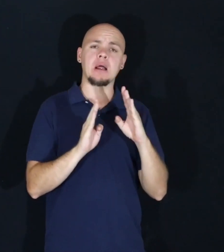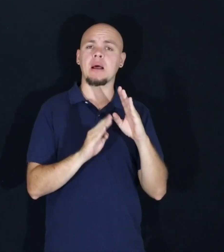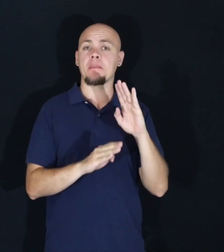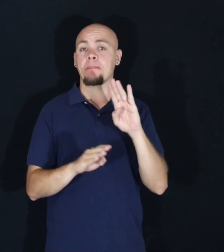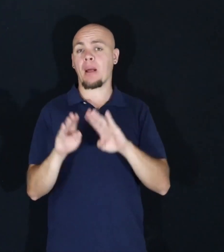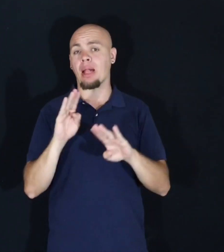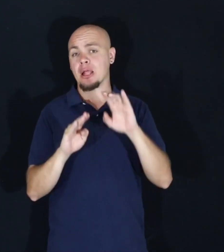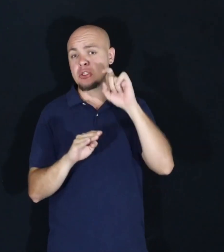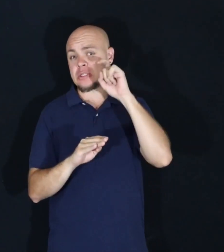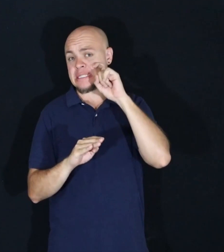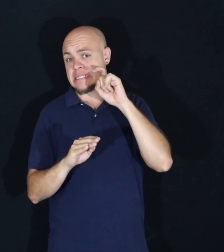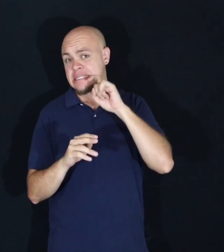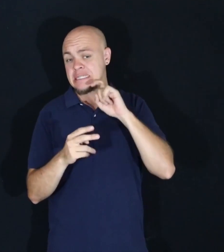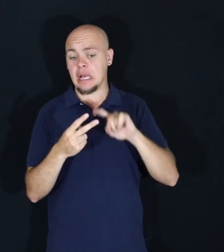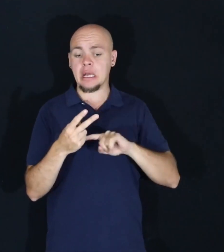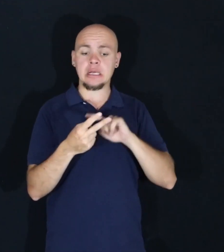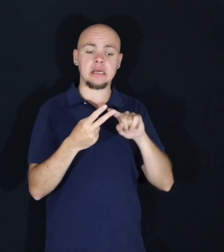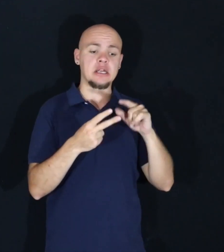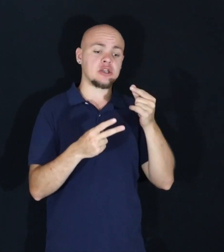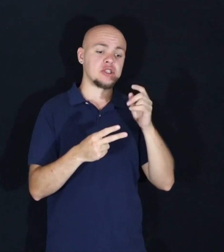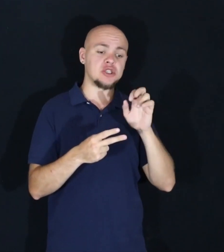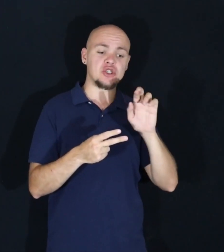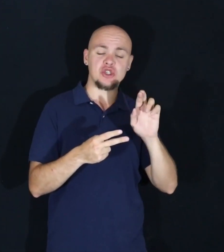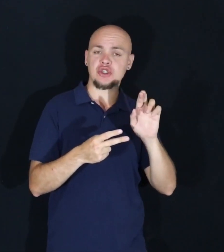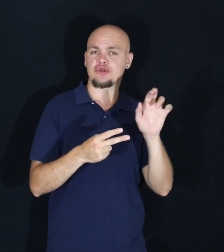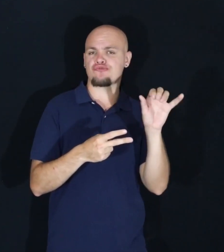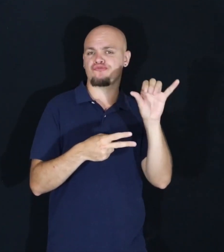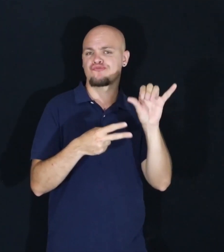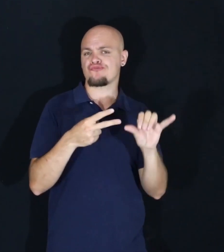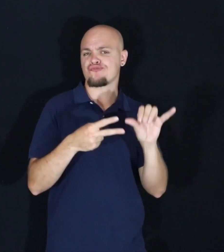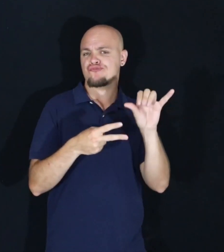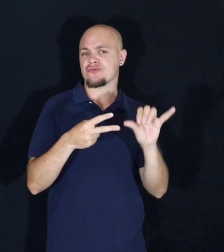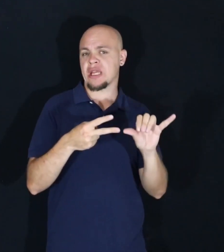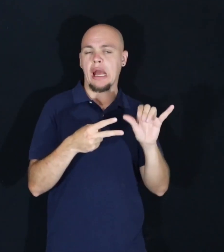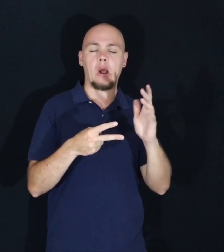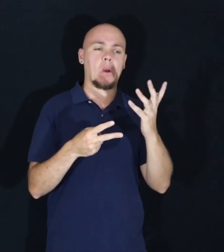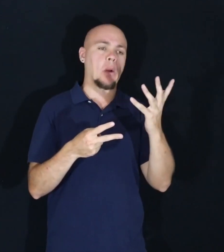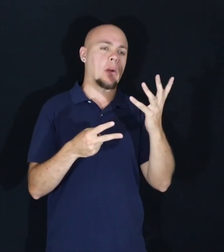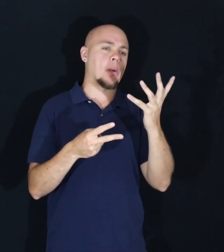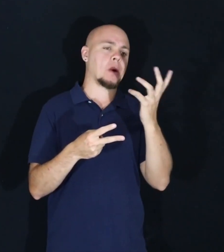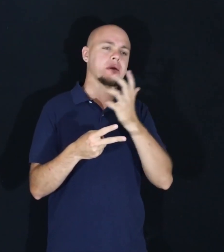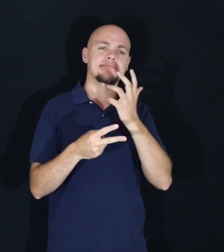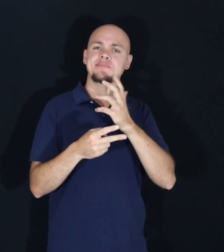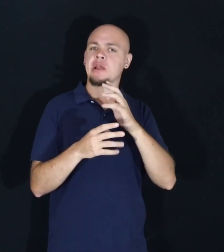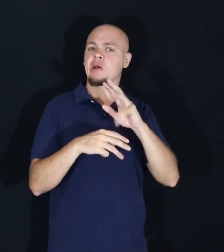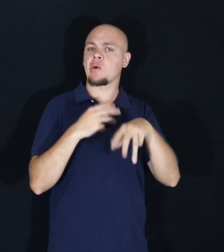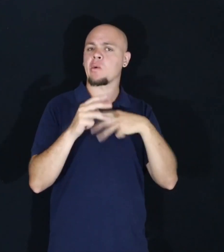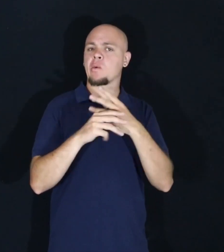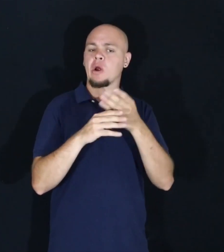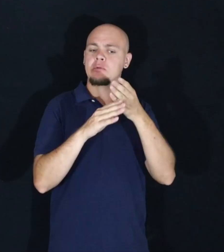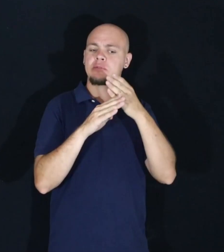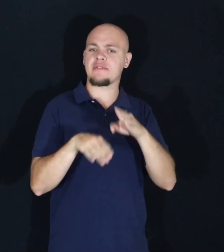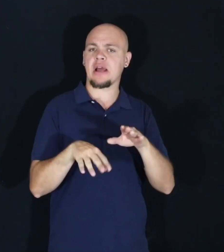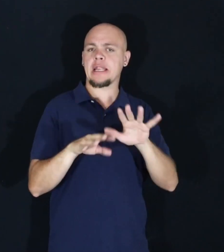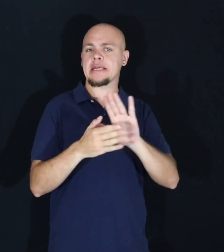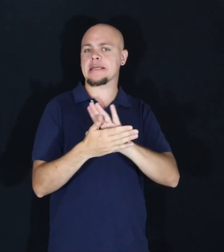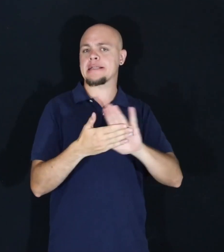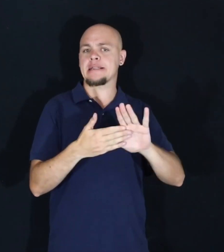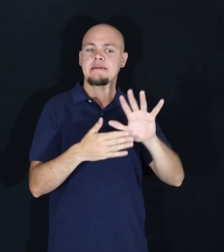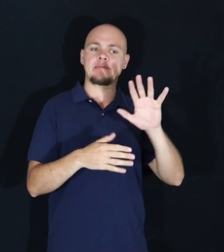sex and gender were practically synonyms, and that the world was a clean 50-50 divide between boys and